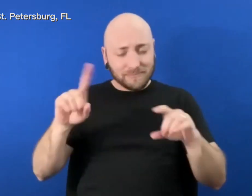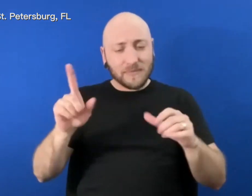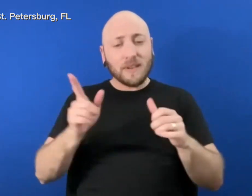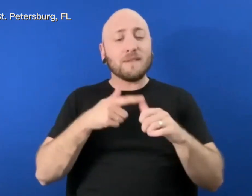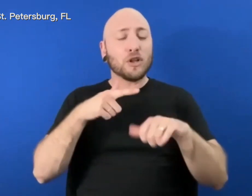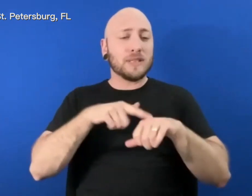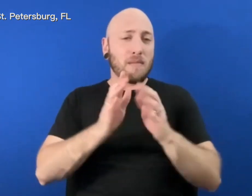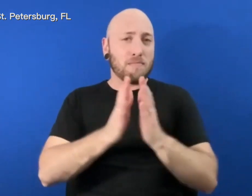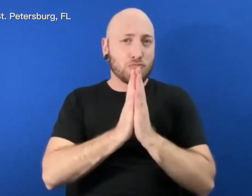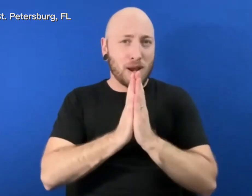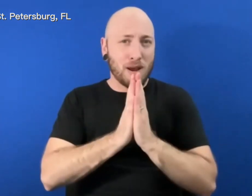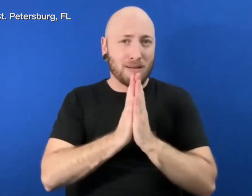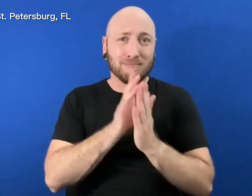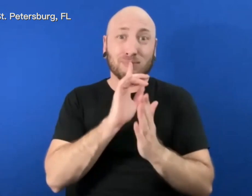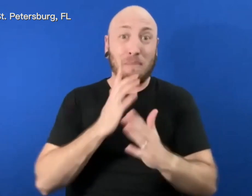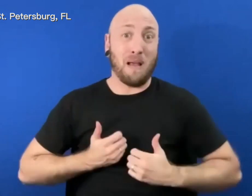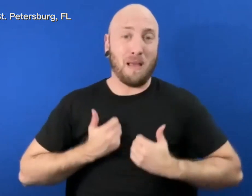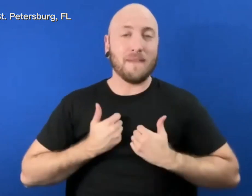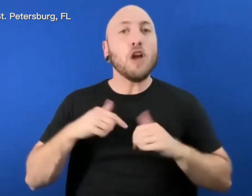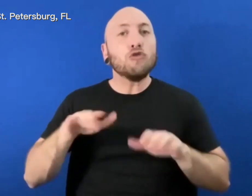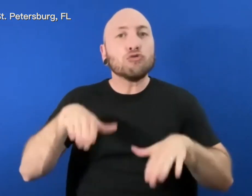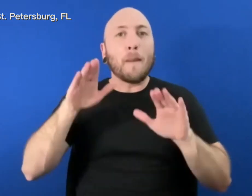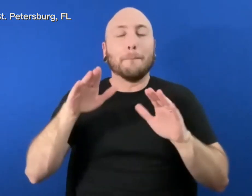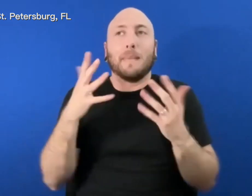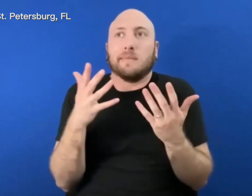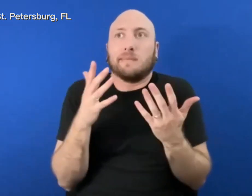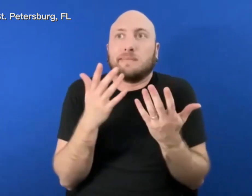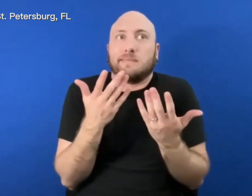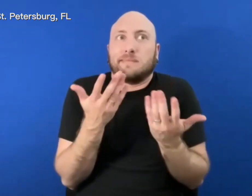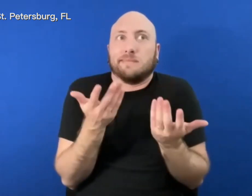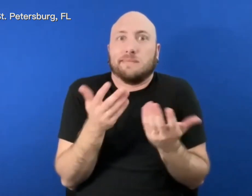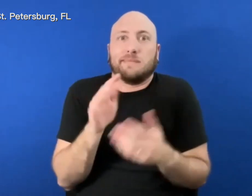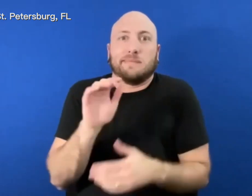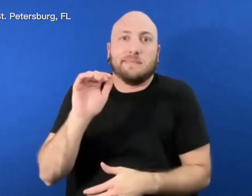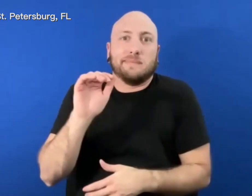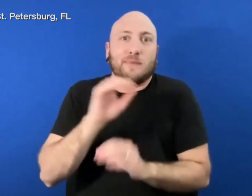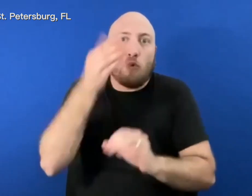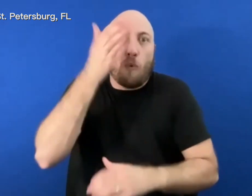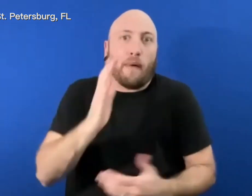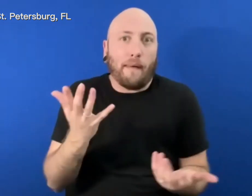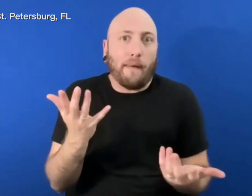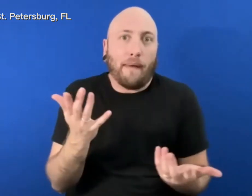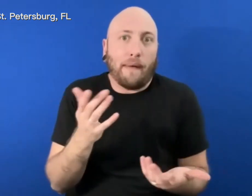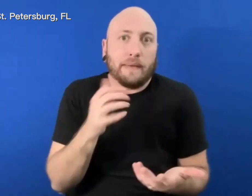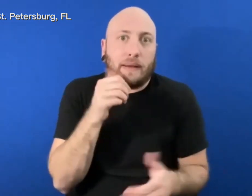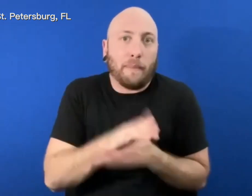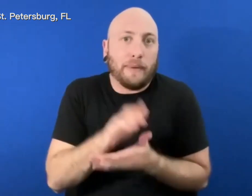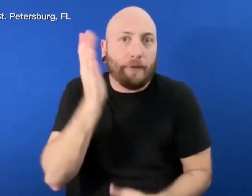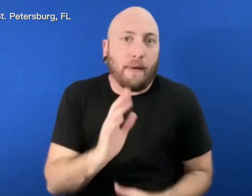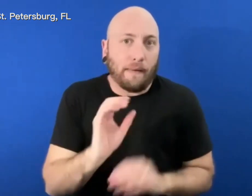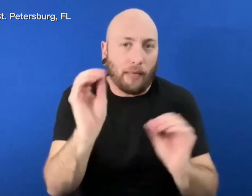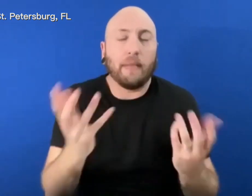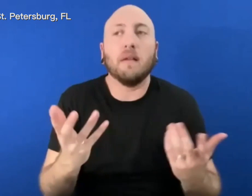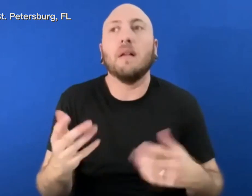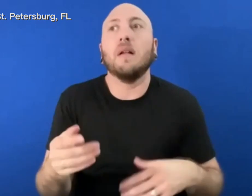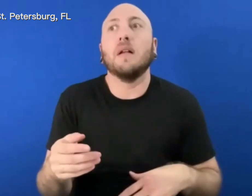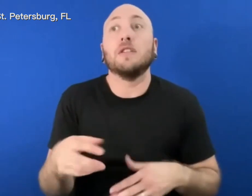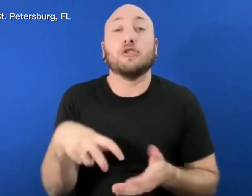agnostic, I mean, I wouldn't even say agnostic. I was pretty much raised atheist my whole life. And so praying never meant much to me. It